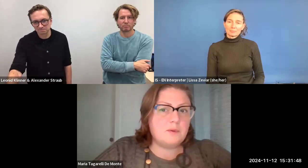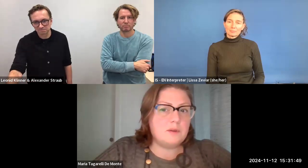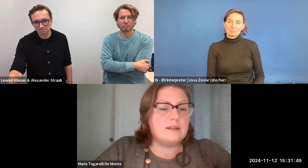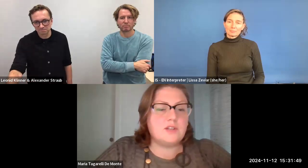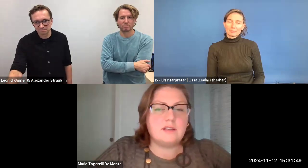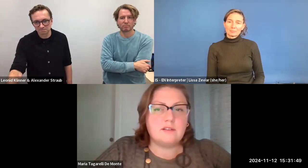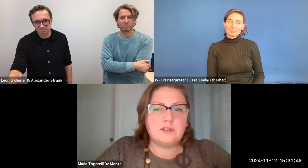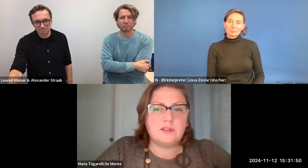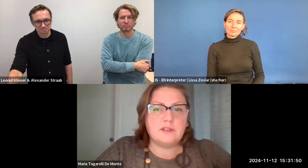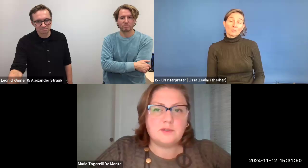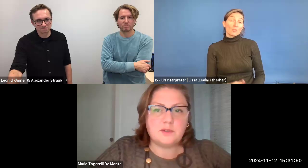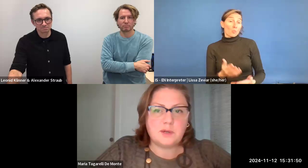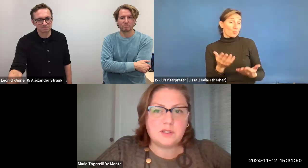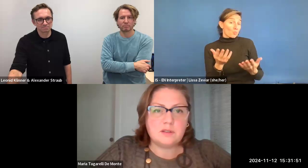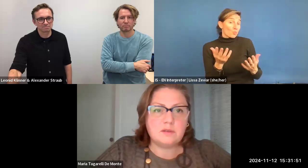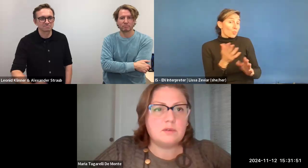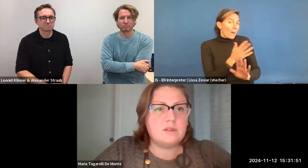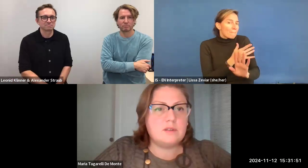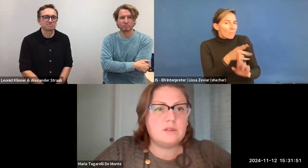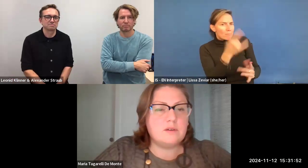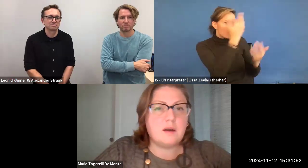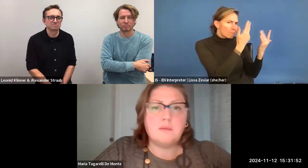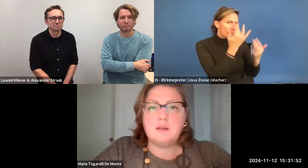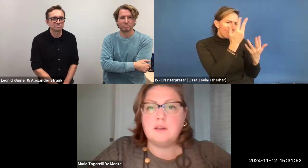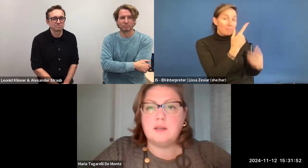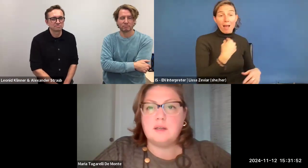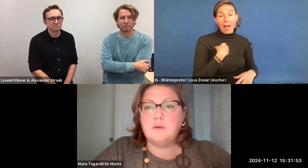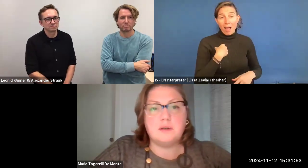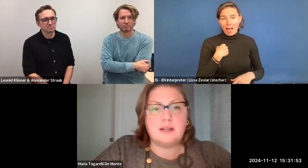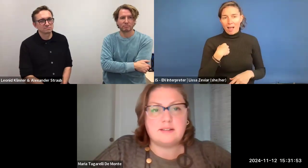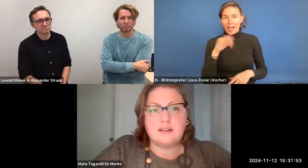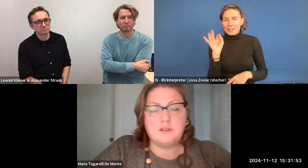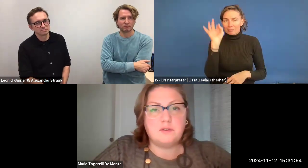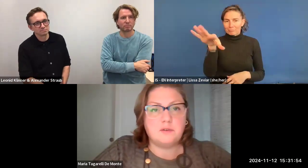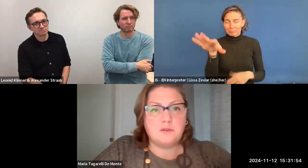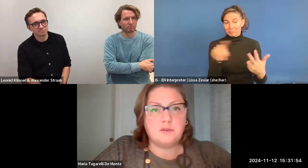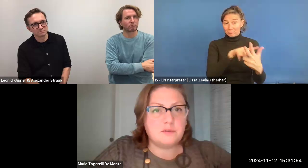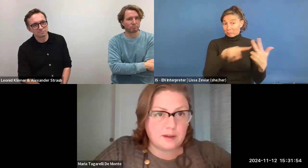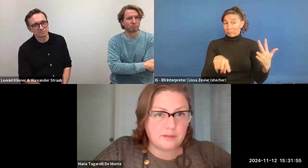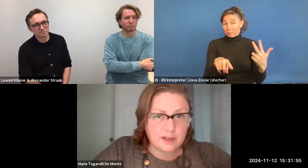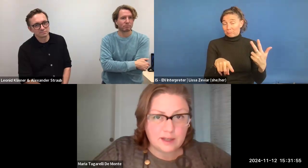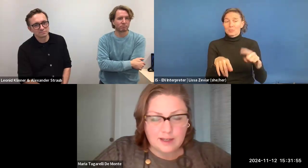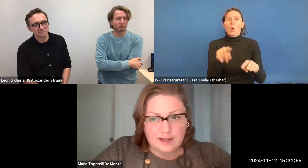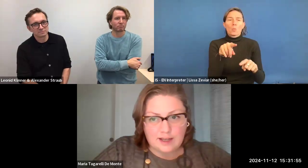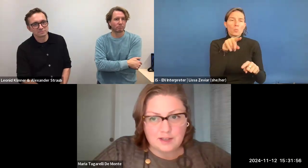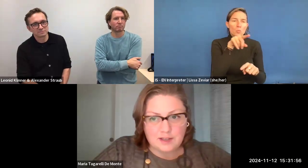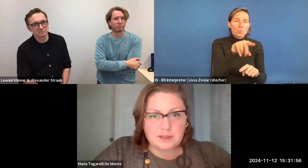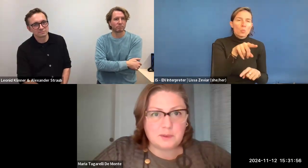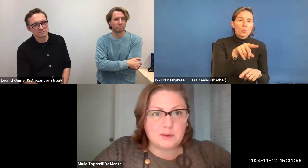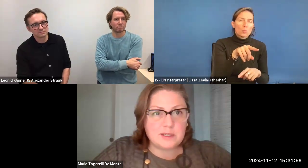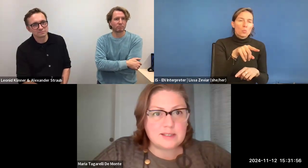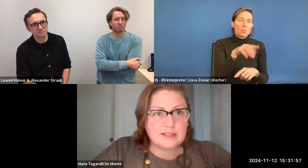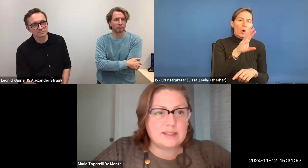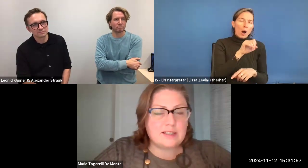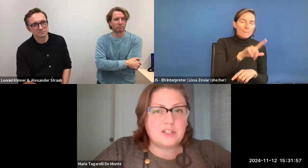Meanwhile, I will take the chance of a little extra question to either Carmel, Leo, or Alexander, those of you who have